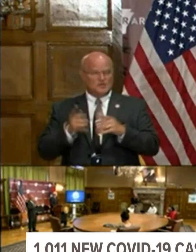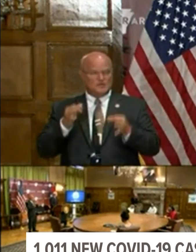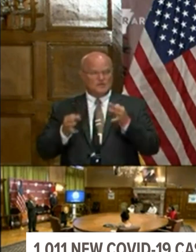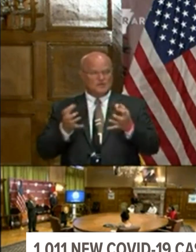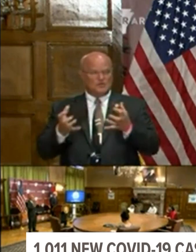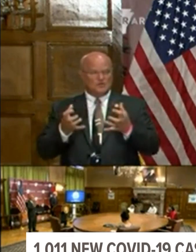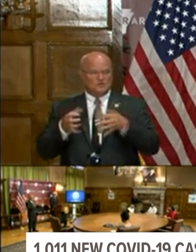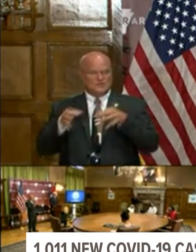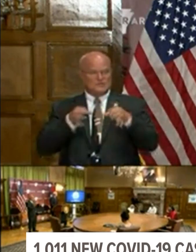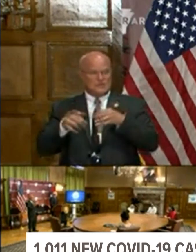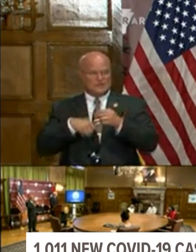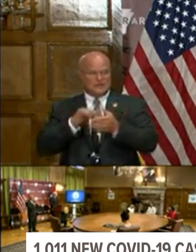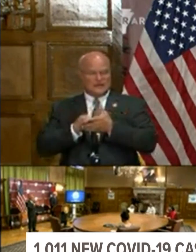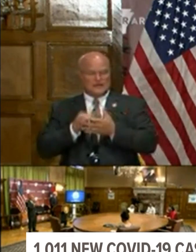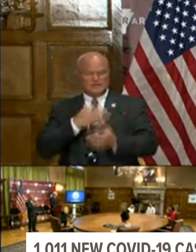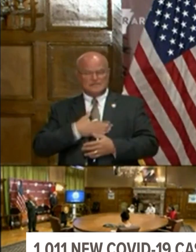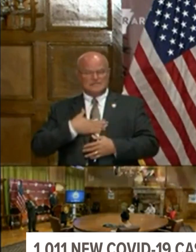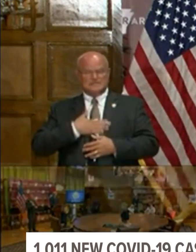if you would want to respond.